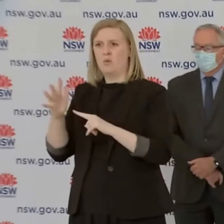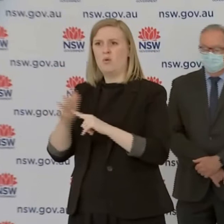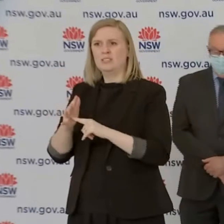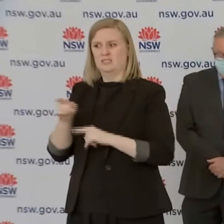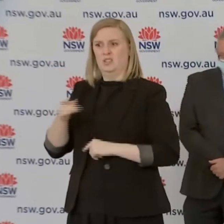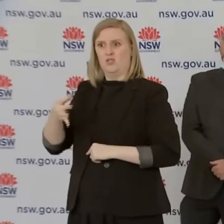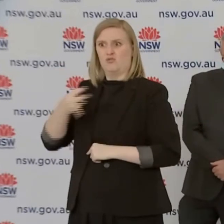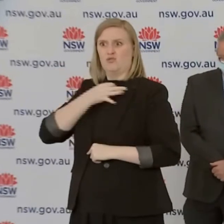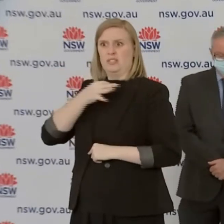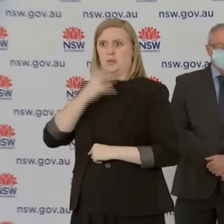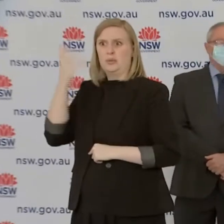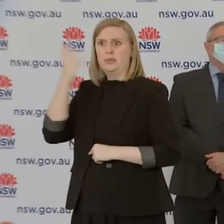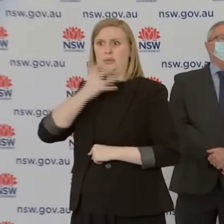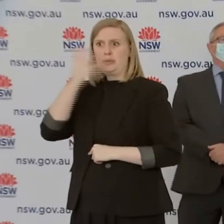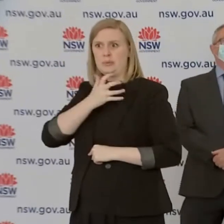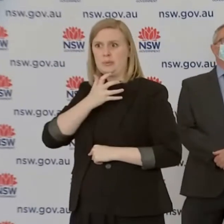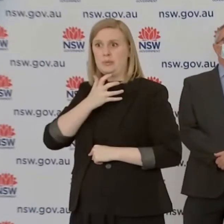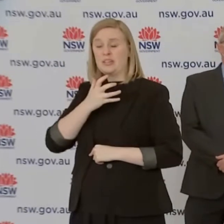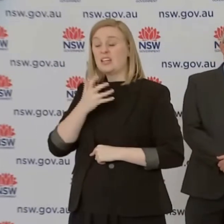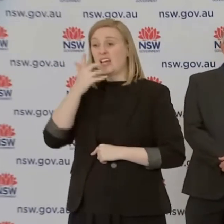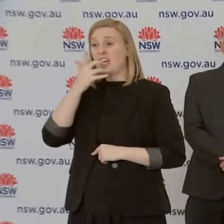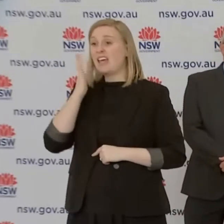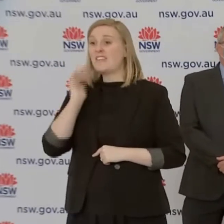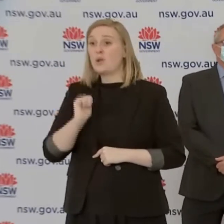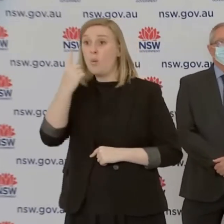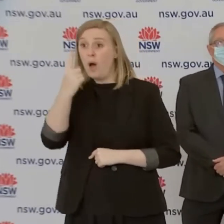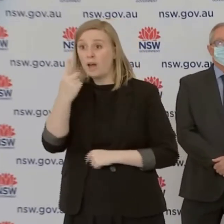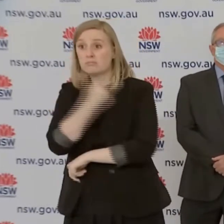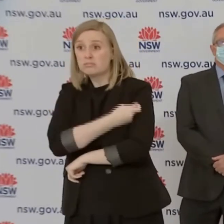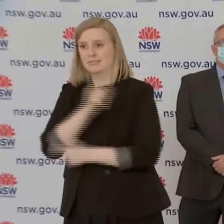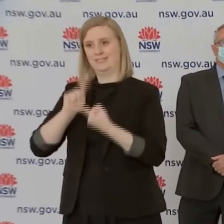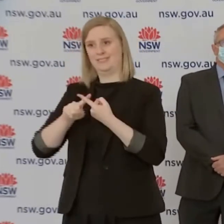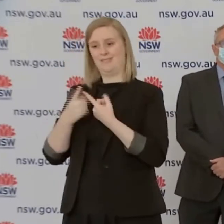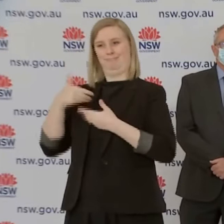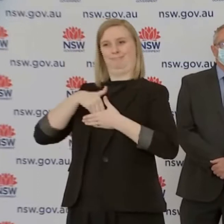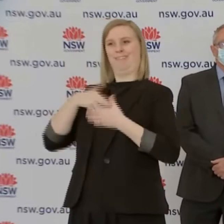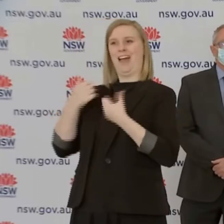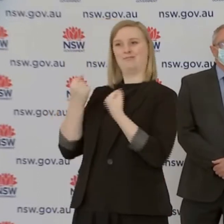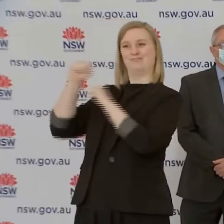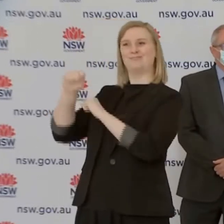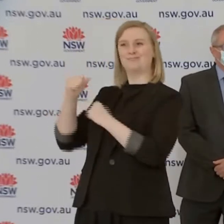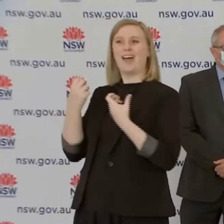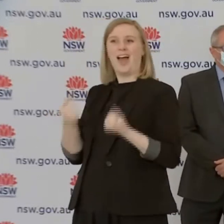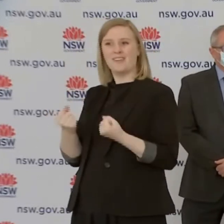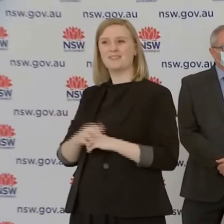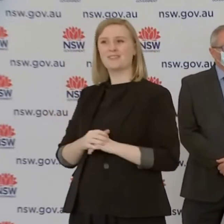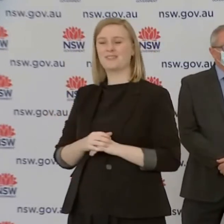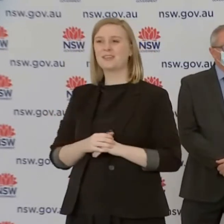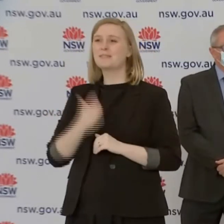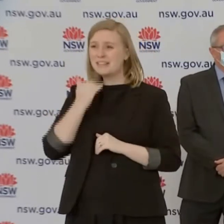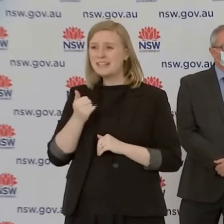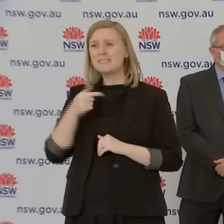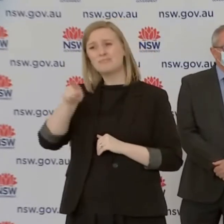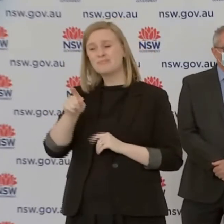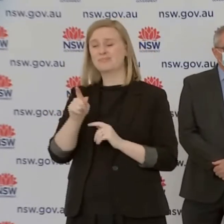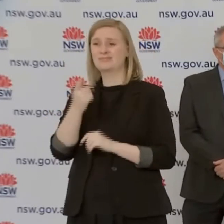one dose. I urge people to come forward for their second dose promptly and not delay. And also I